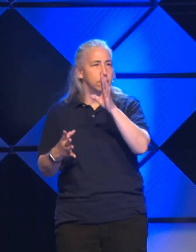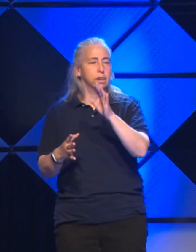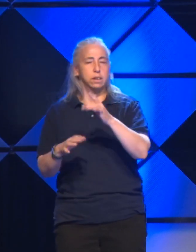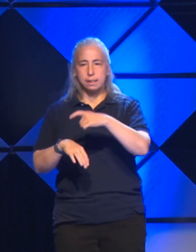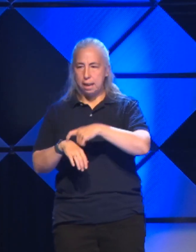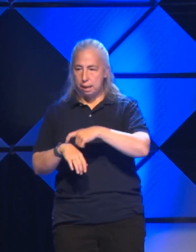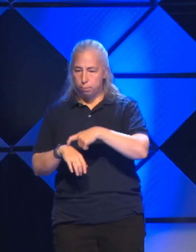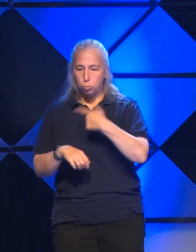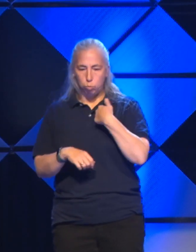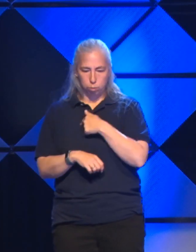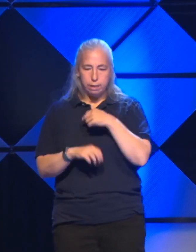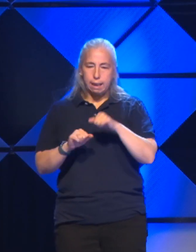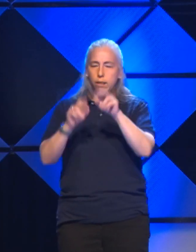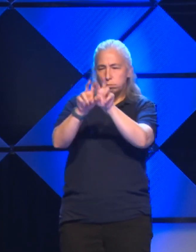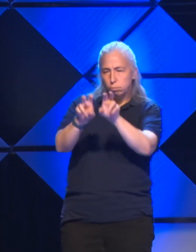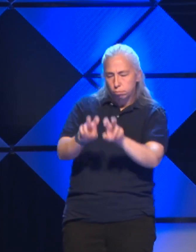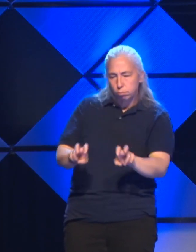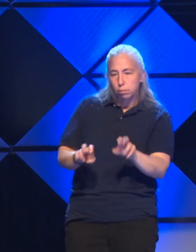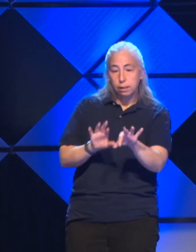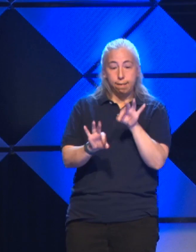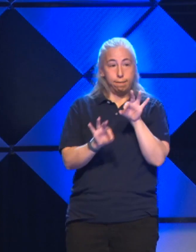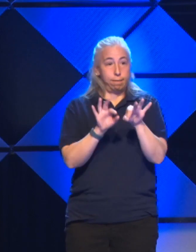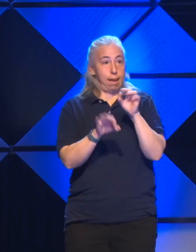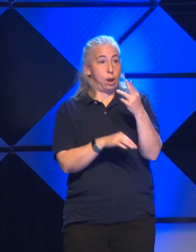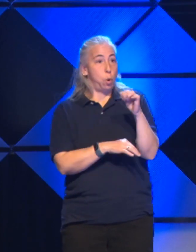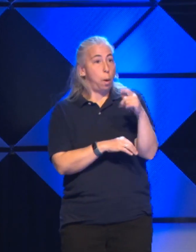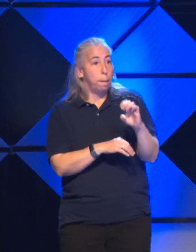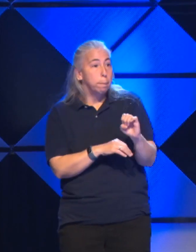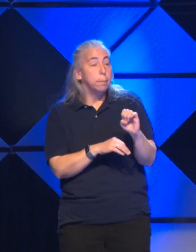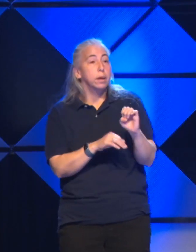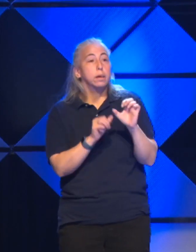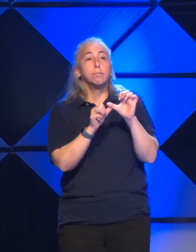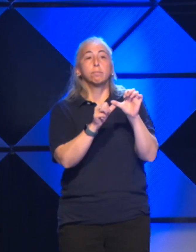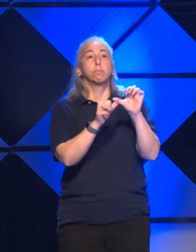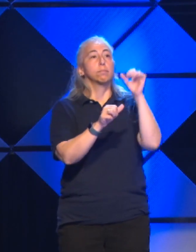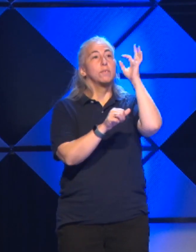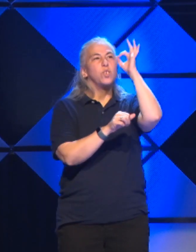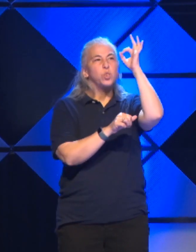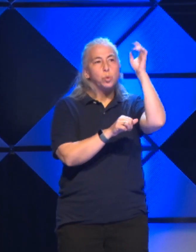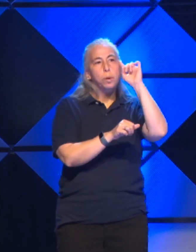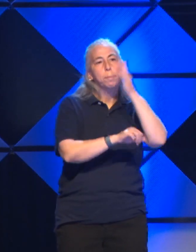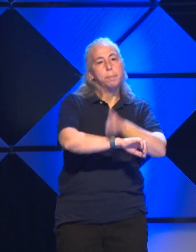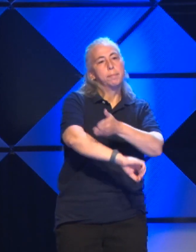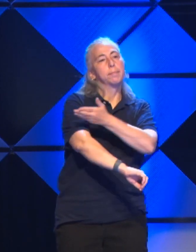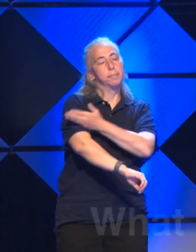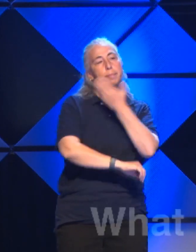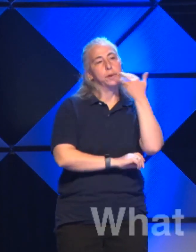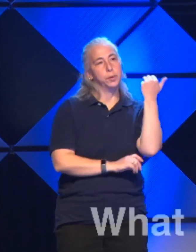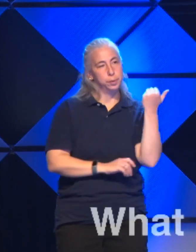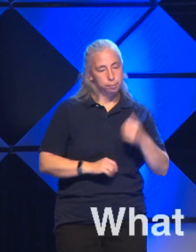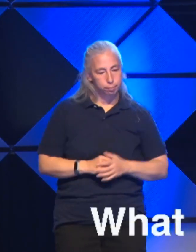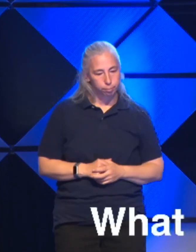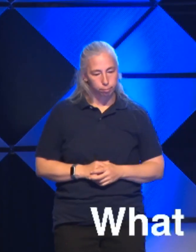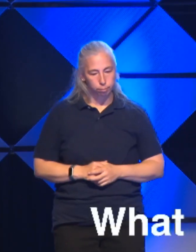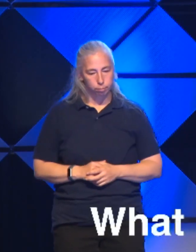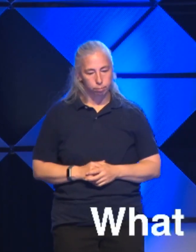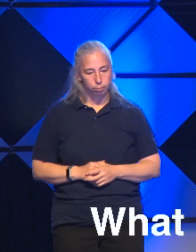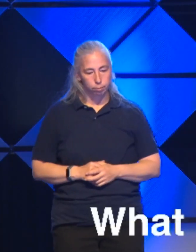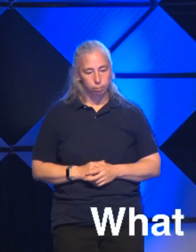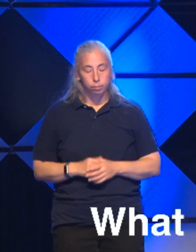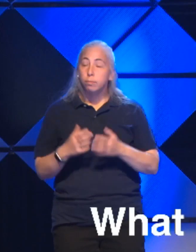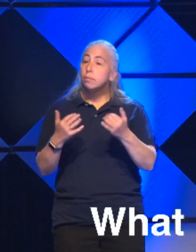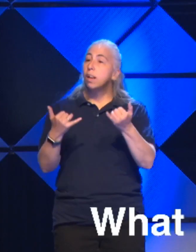for a brighter future. What hope is not? What hope is not?